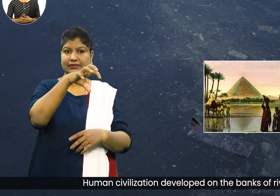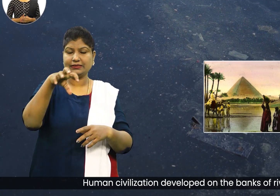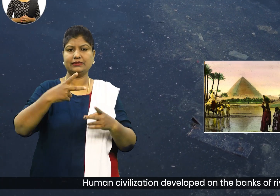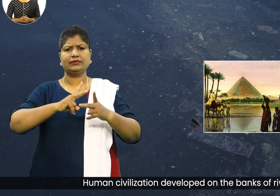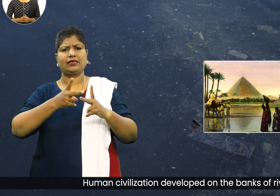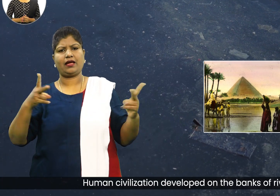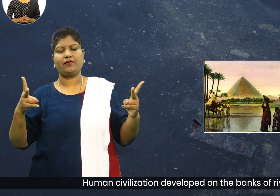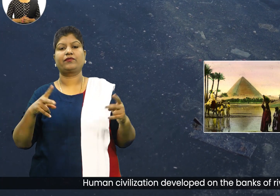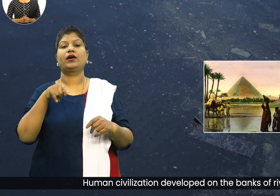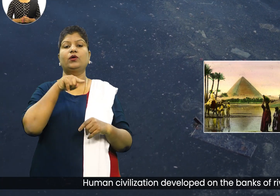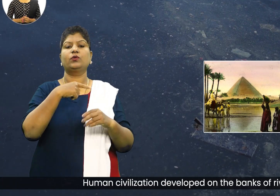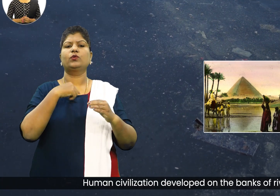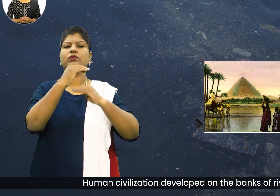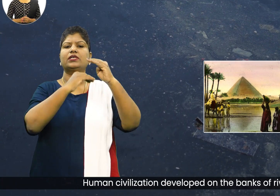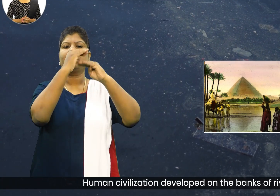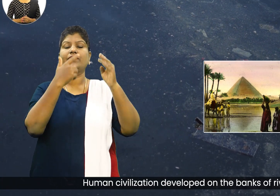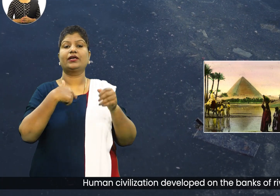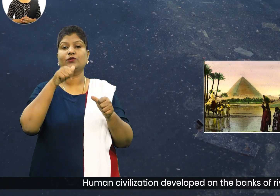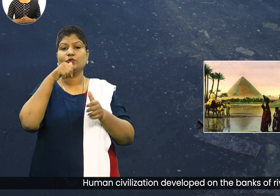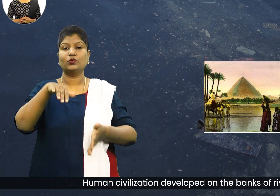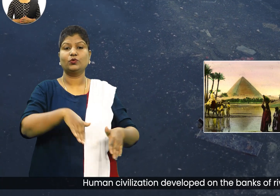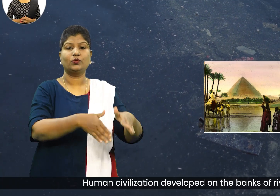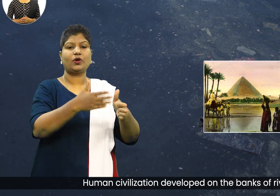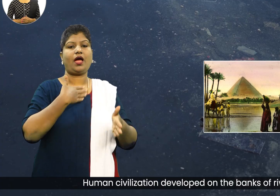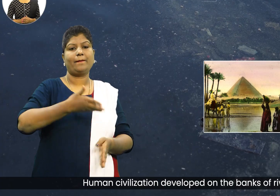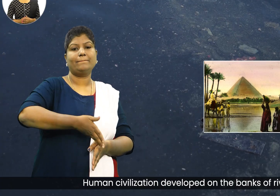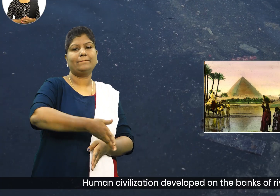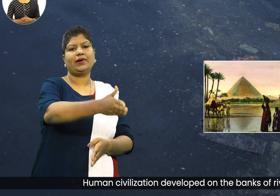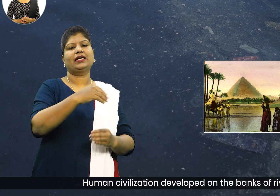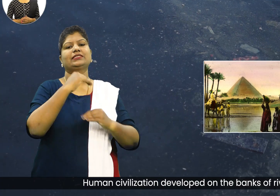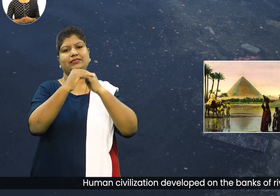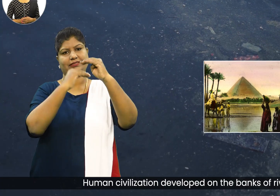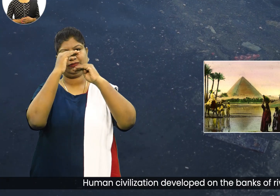developed on the banks of rivers.